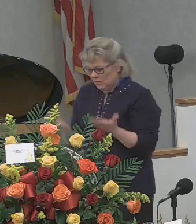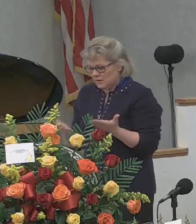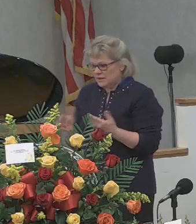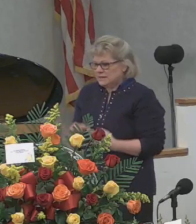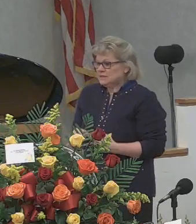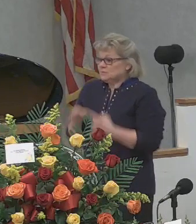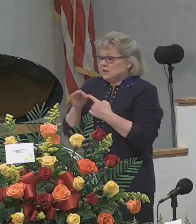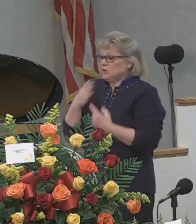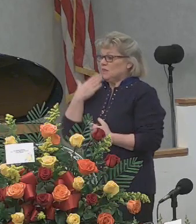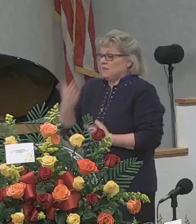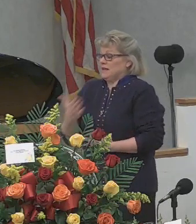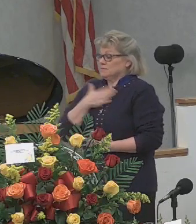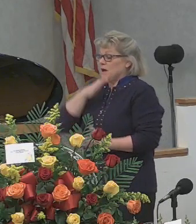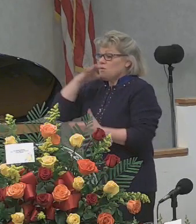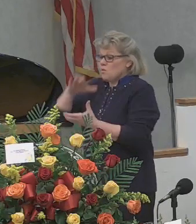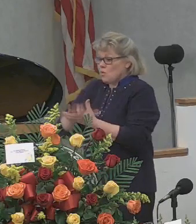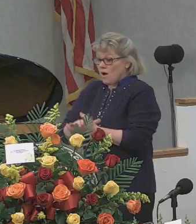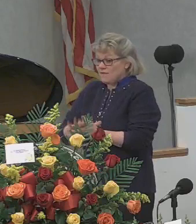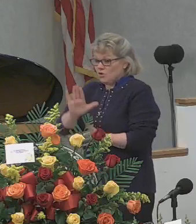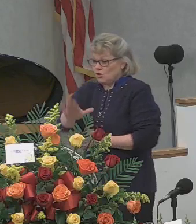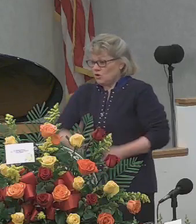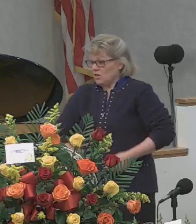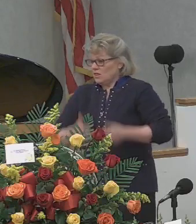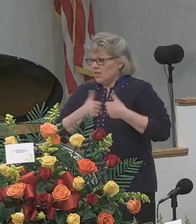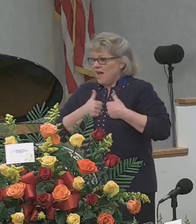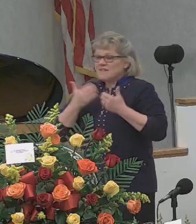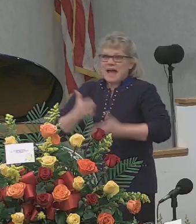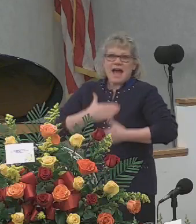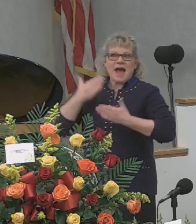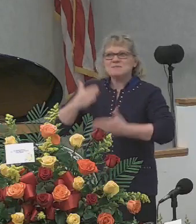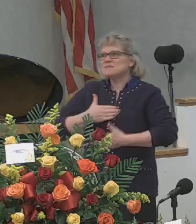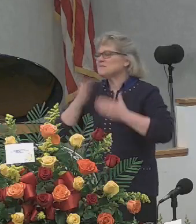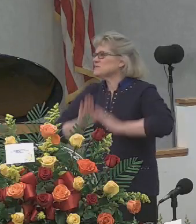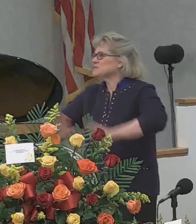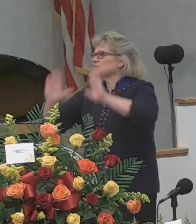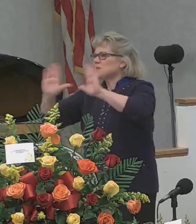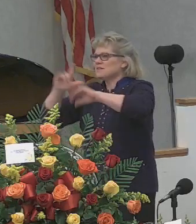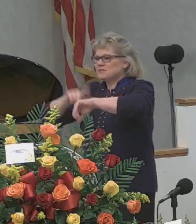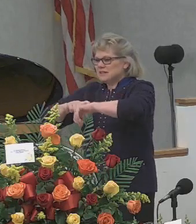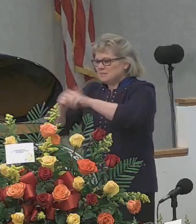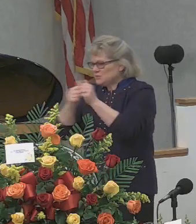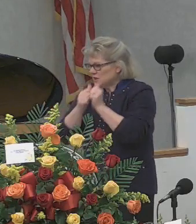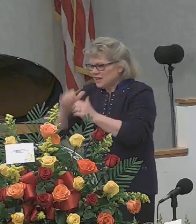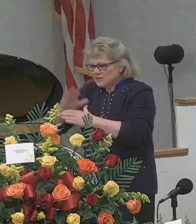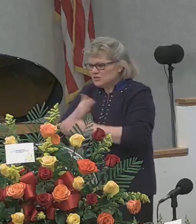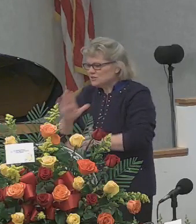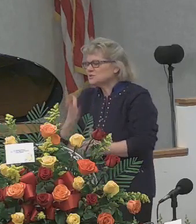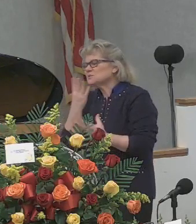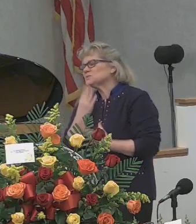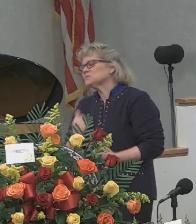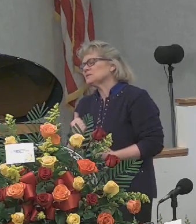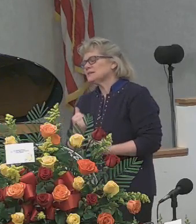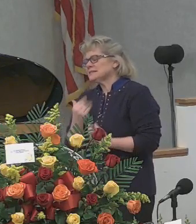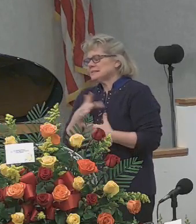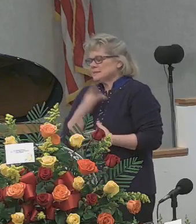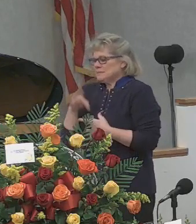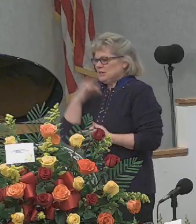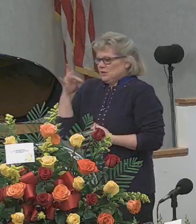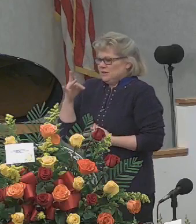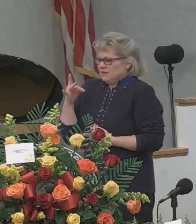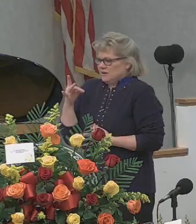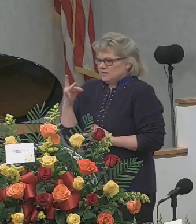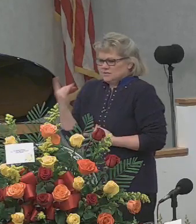Special thanks, my wife and the life with her, all the happiness and wonderful times we shared, her gentle spirit, her